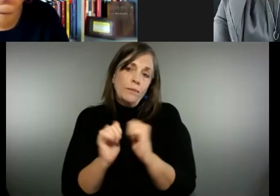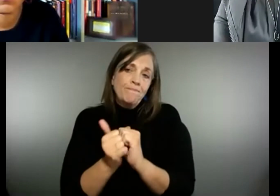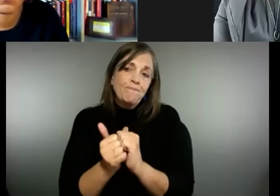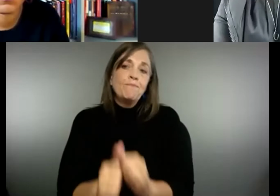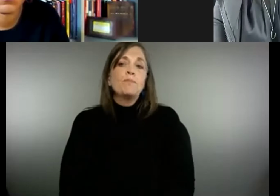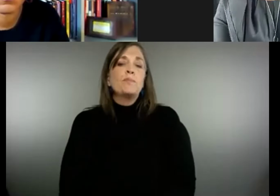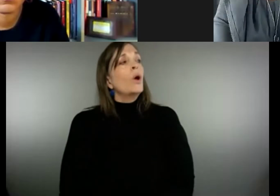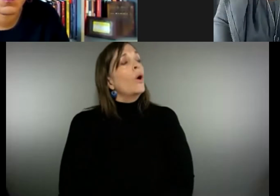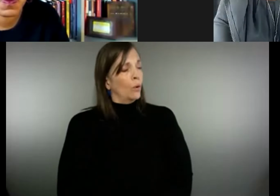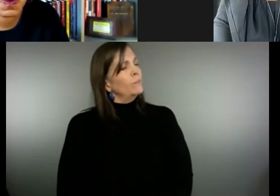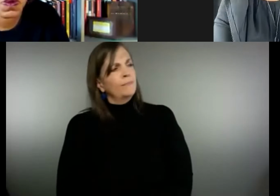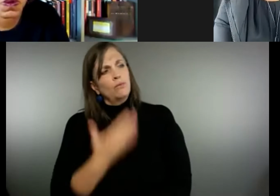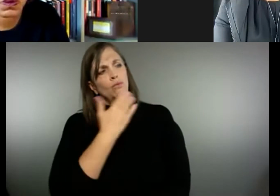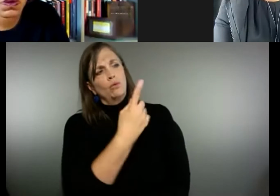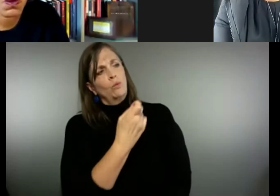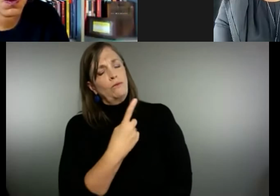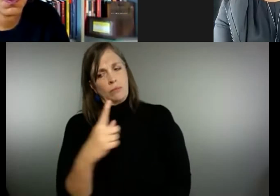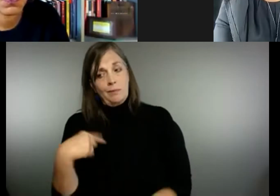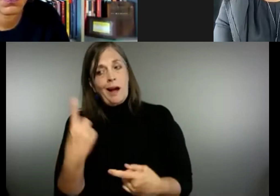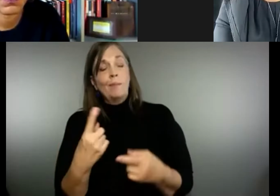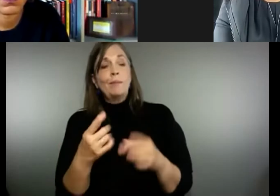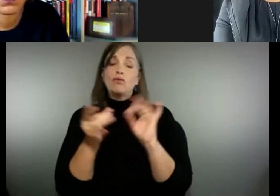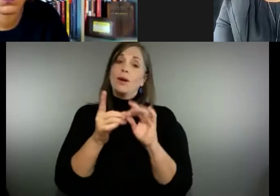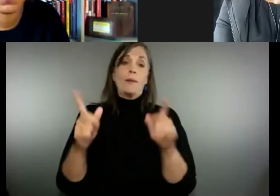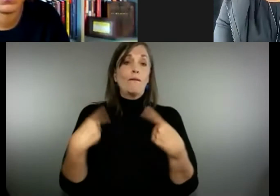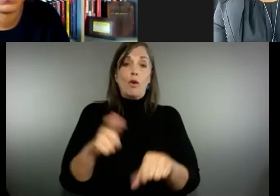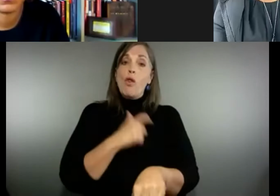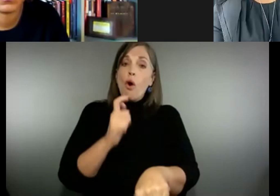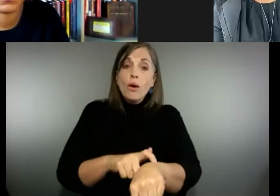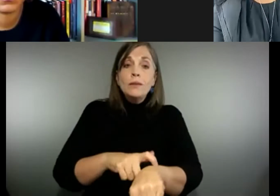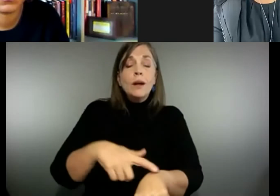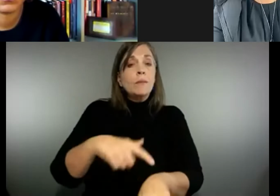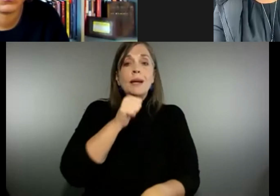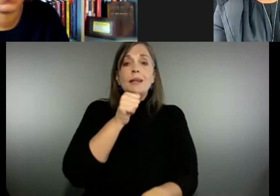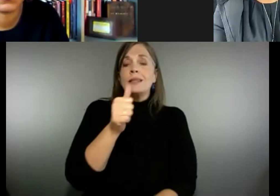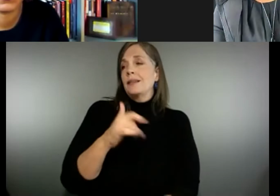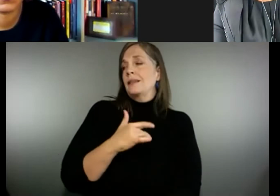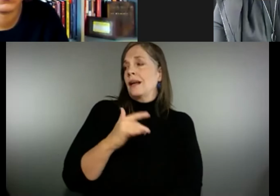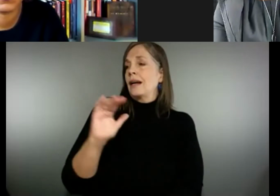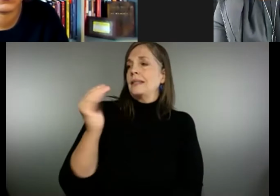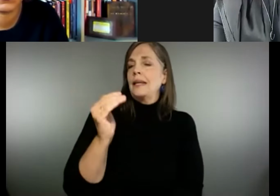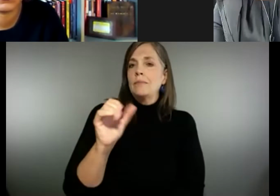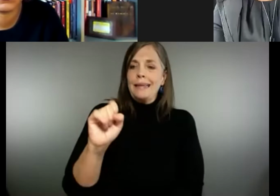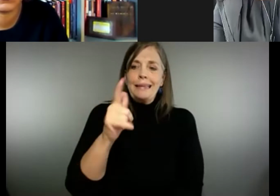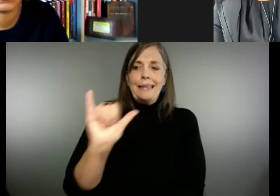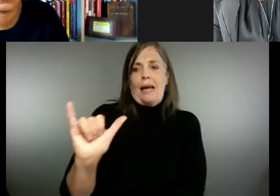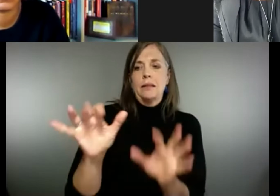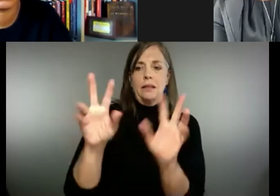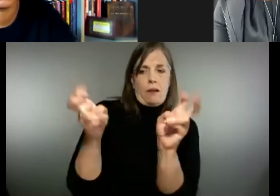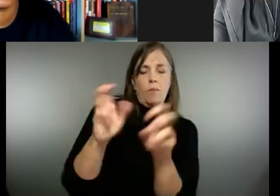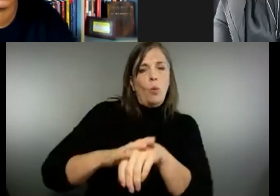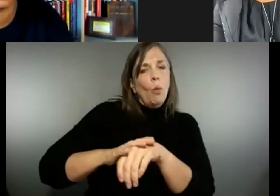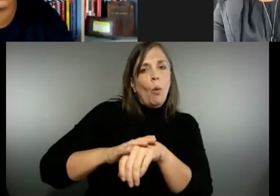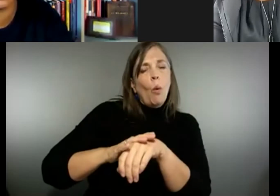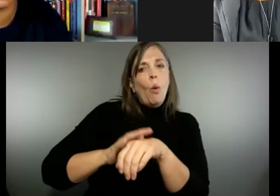you know one of the things that i've been talking about for a long time that that you know doesn't seem uh sexy on the campaign trail but i think my non-profit